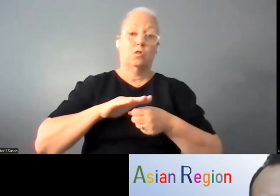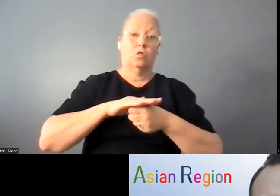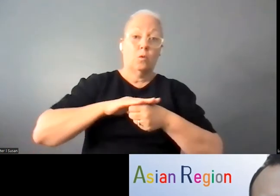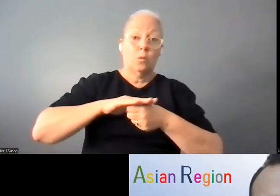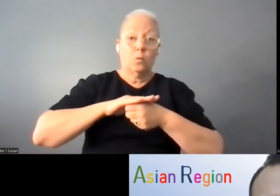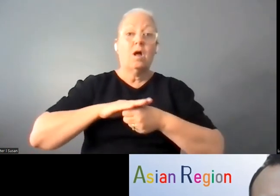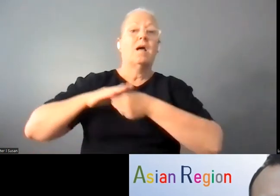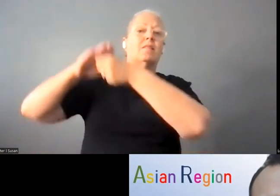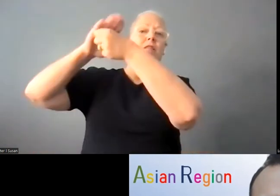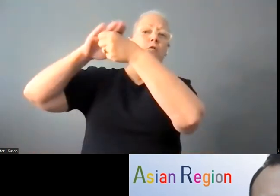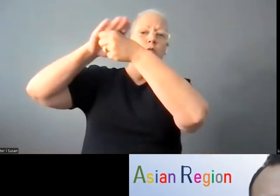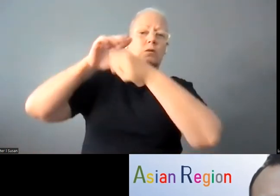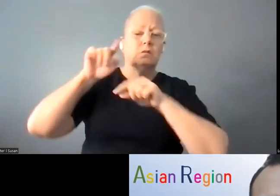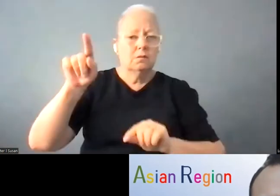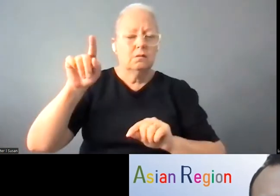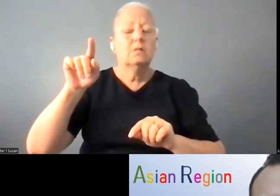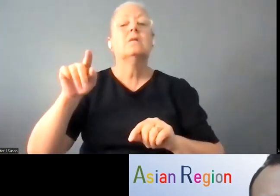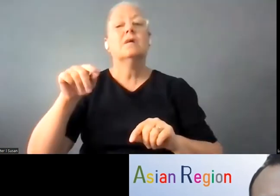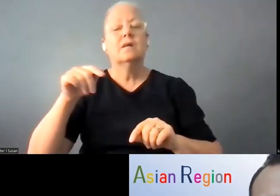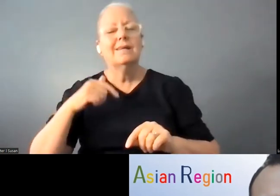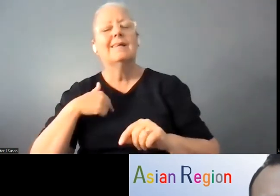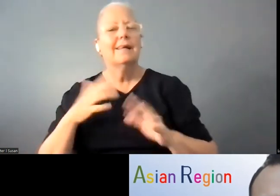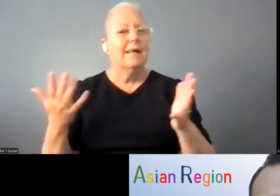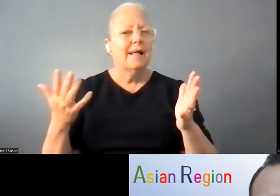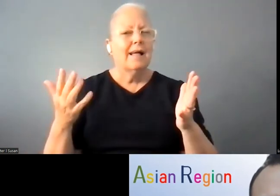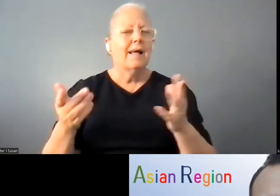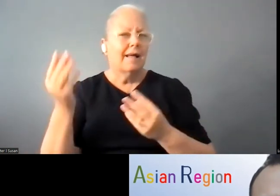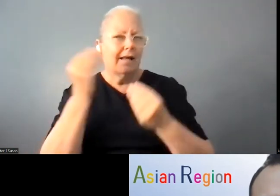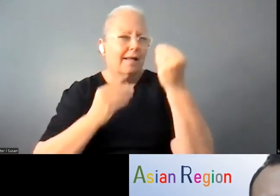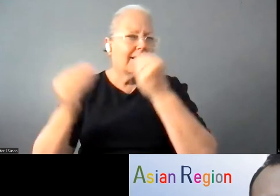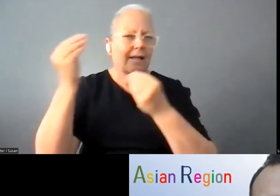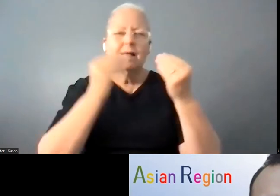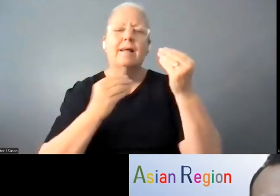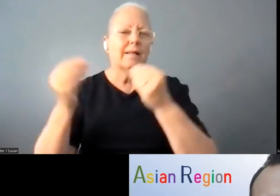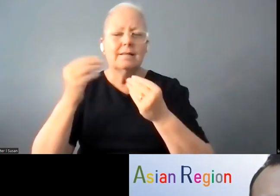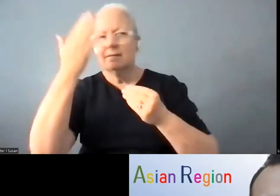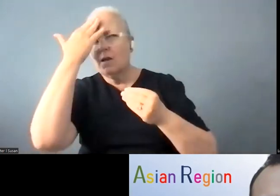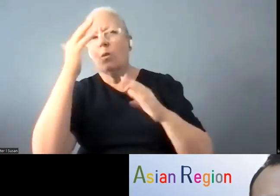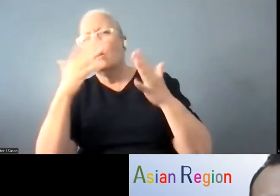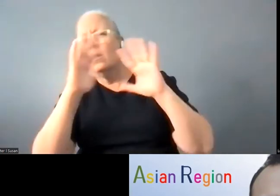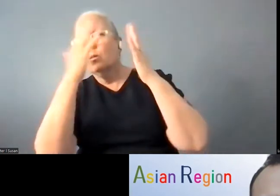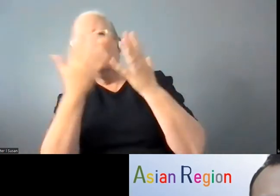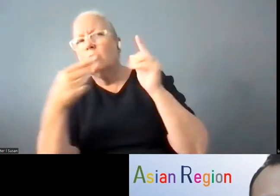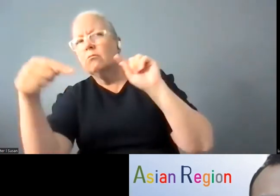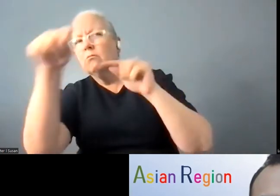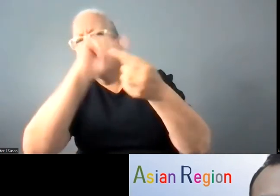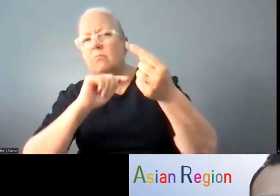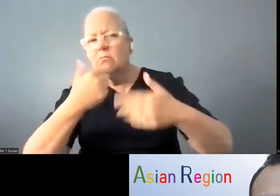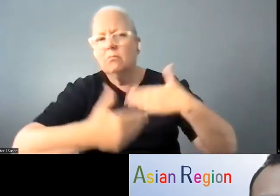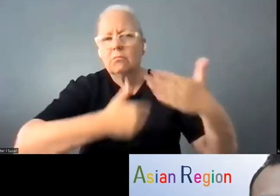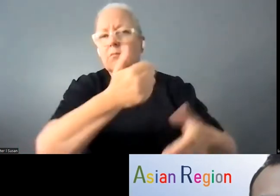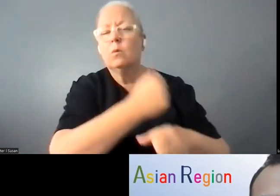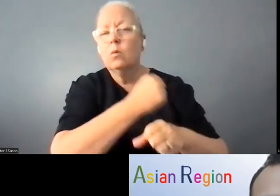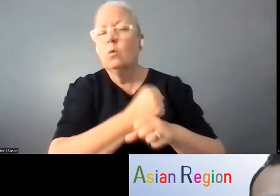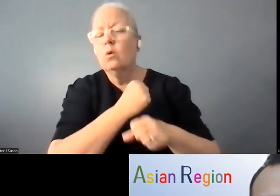This allows us to keep learning about the good practices from across the world and also share our work with